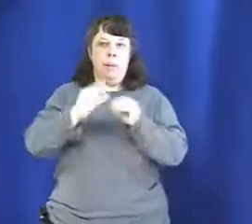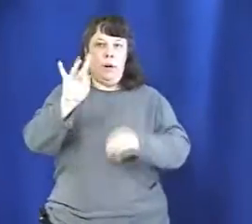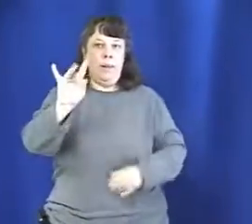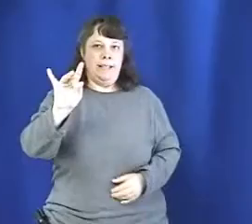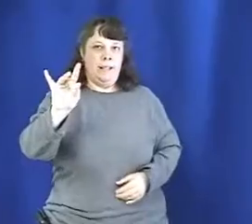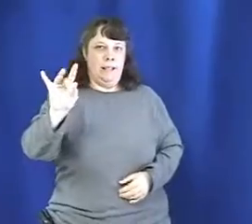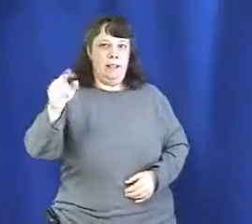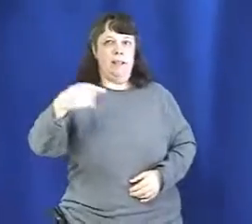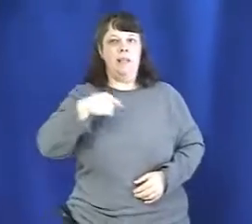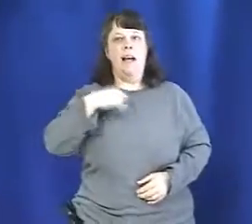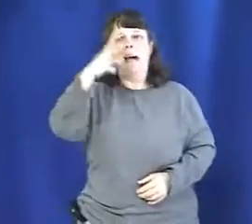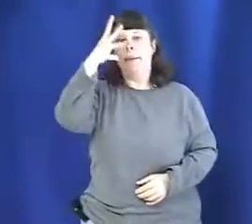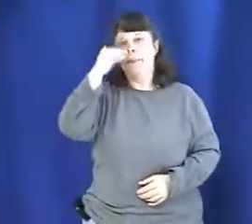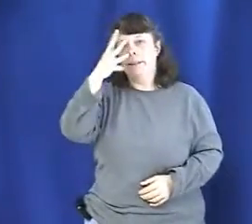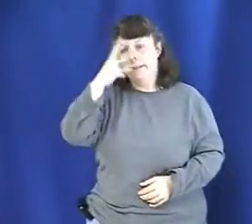Number 18.